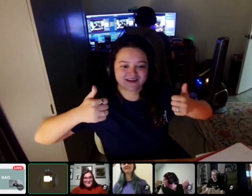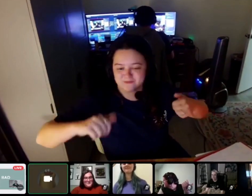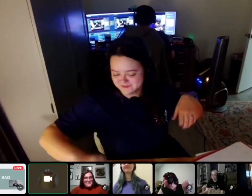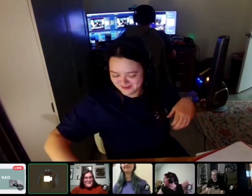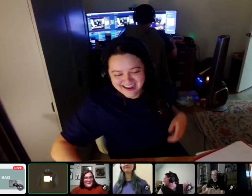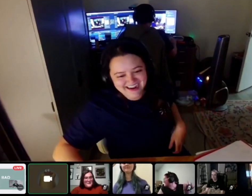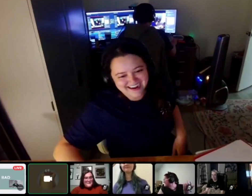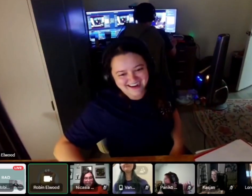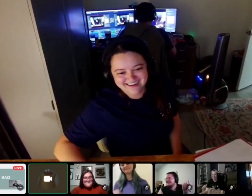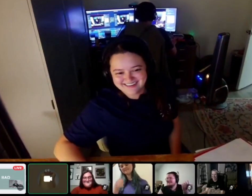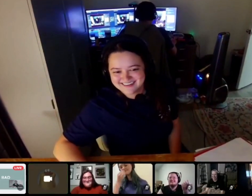helps.